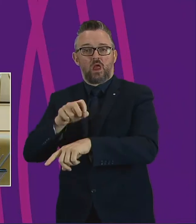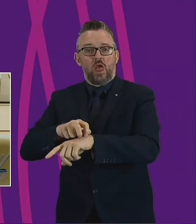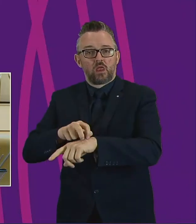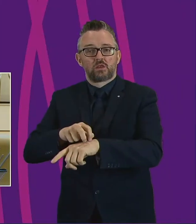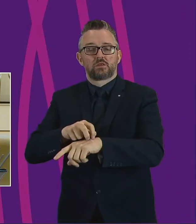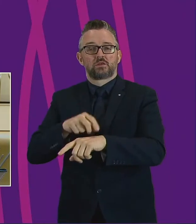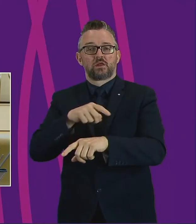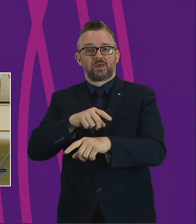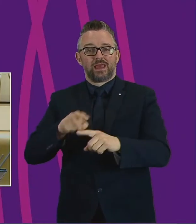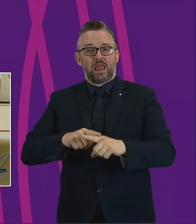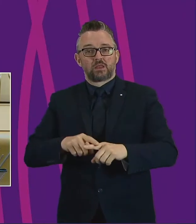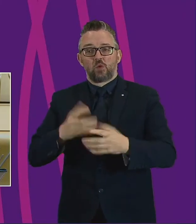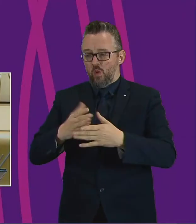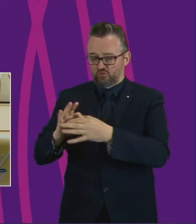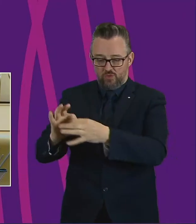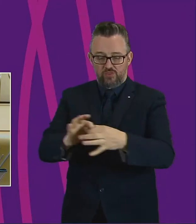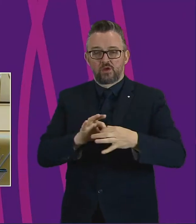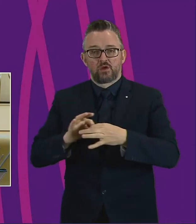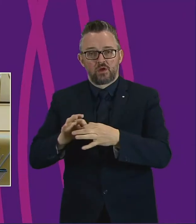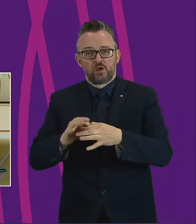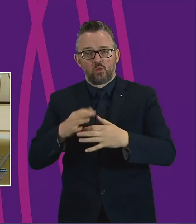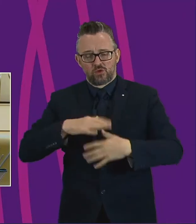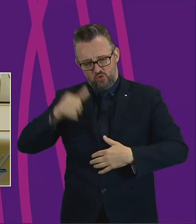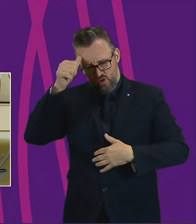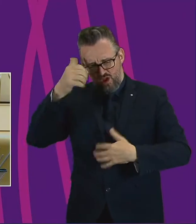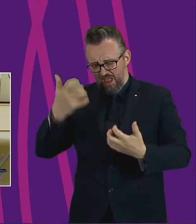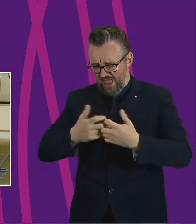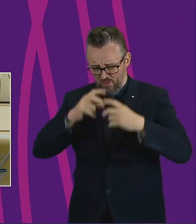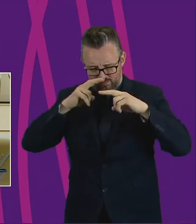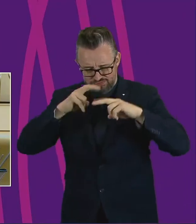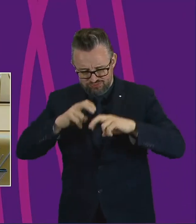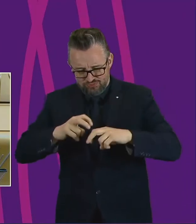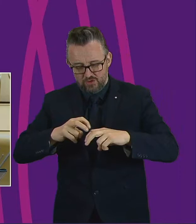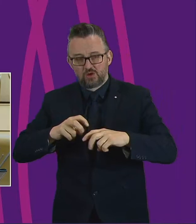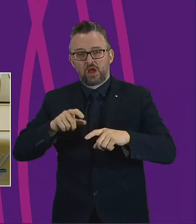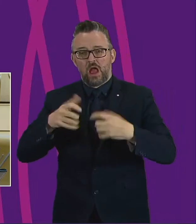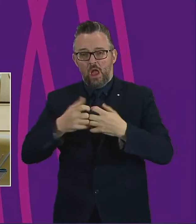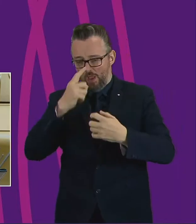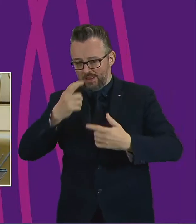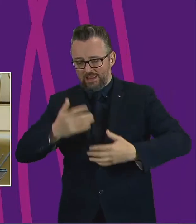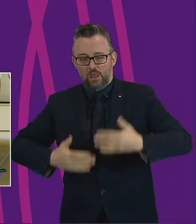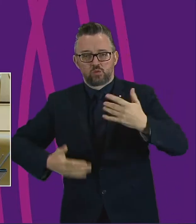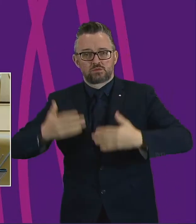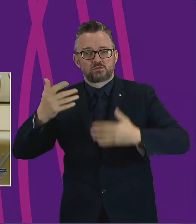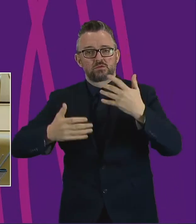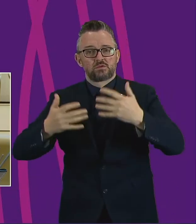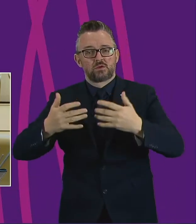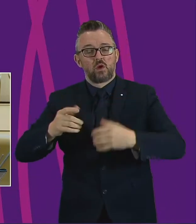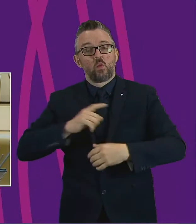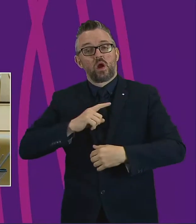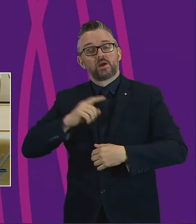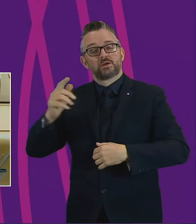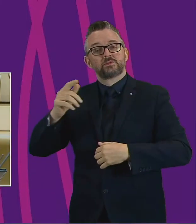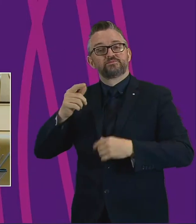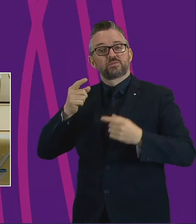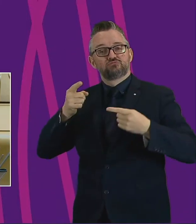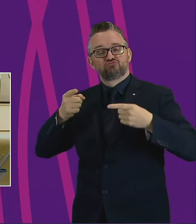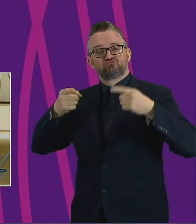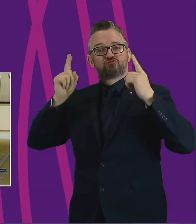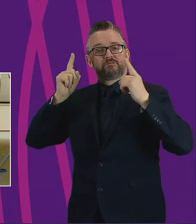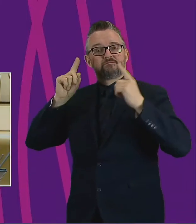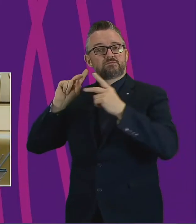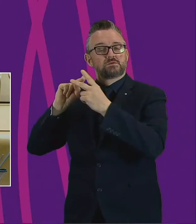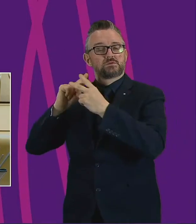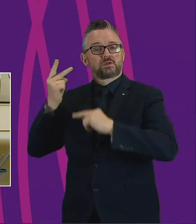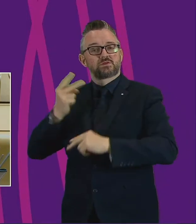agreed definition about what it is that we are looking for and counting. It's also why the Chief Nursing Officer's Nosocomio